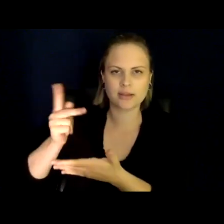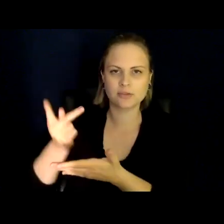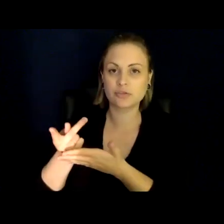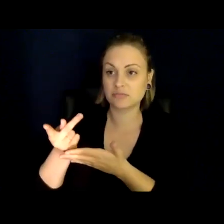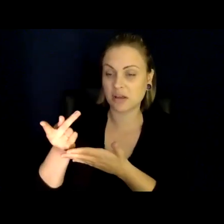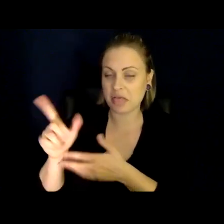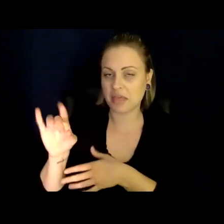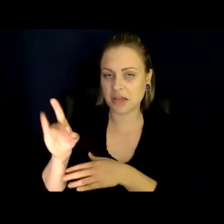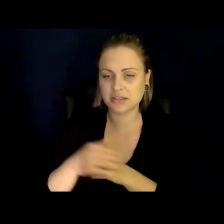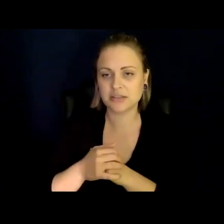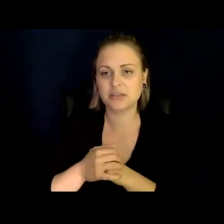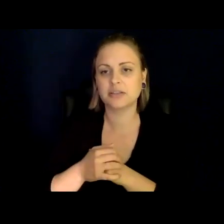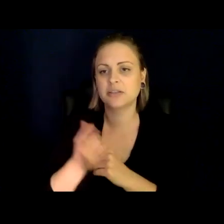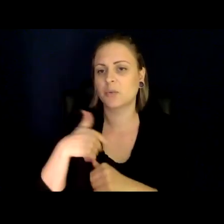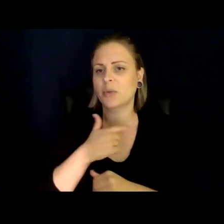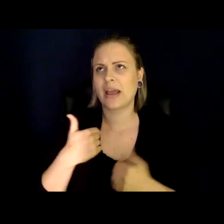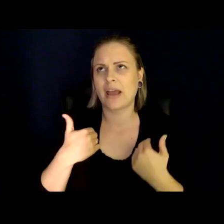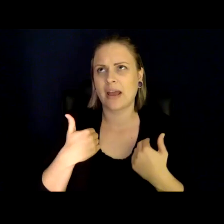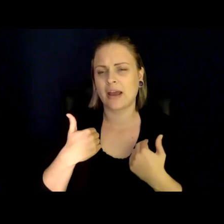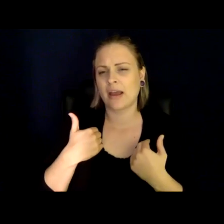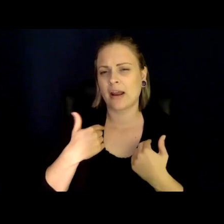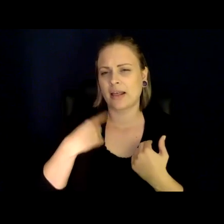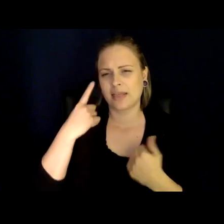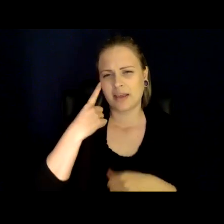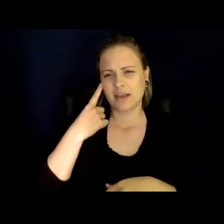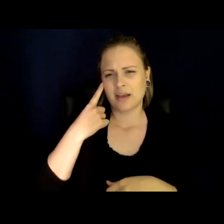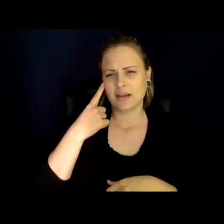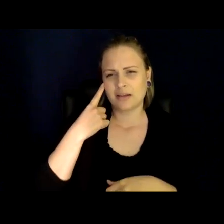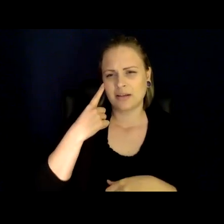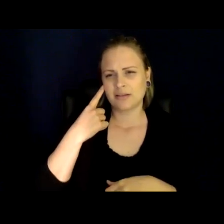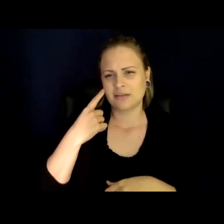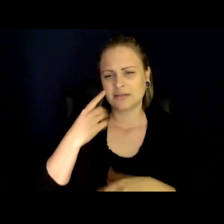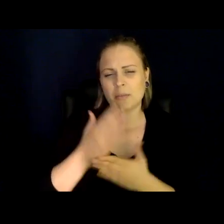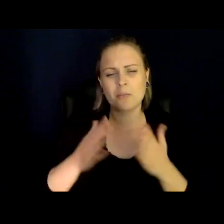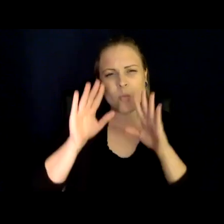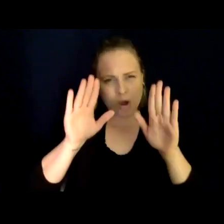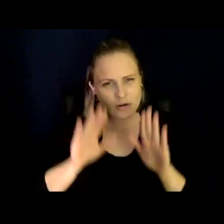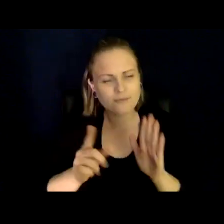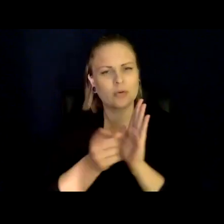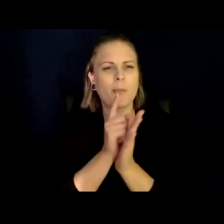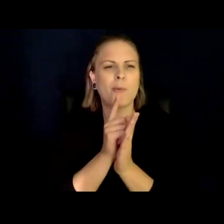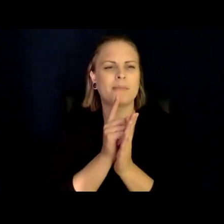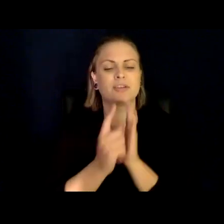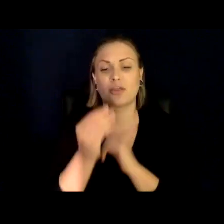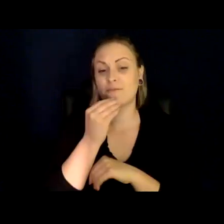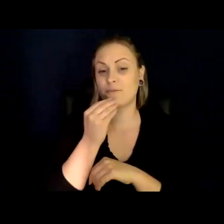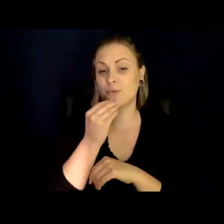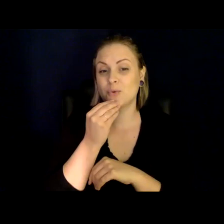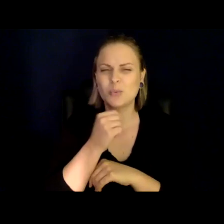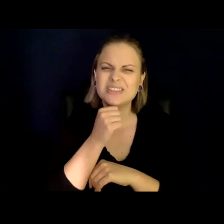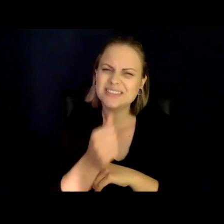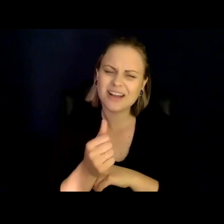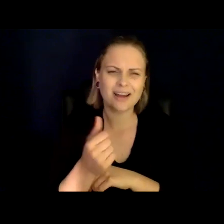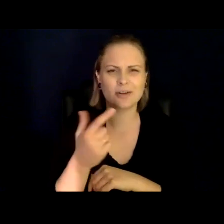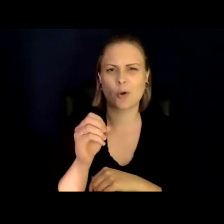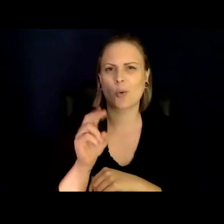And we had, I think, wonderful moments. The food was not gourmet fare, but it